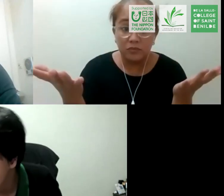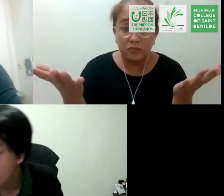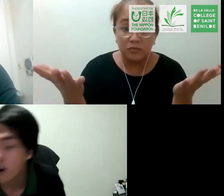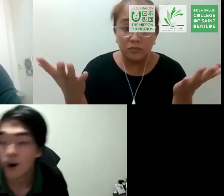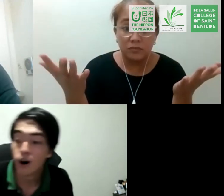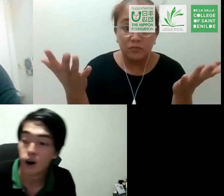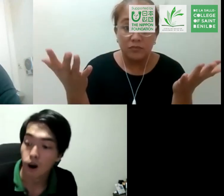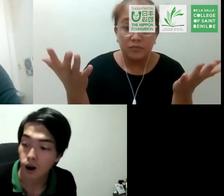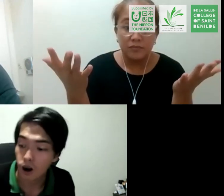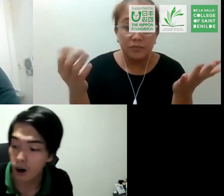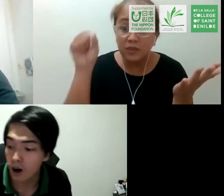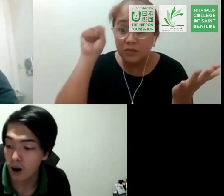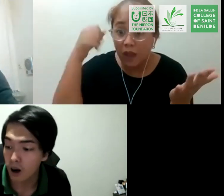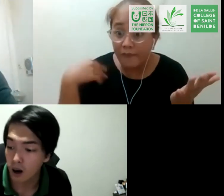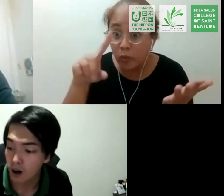Yeah, Shop?